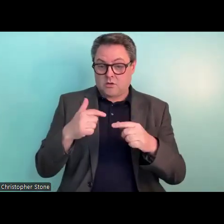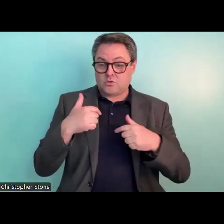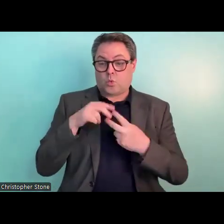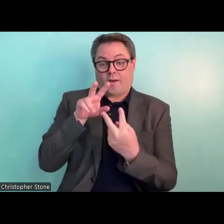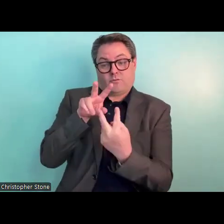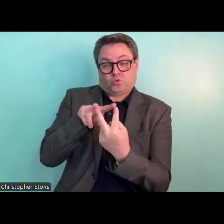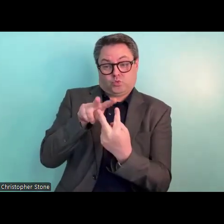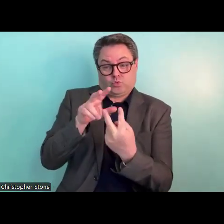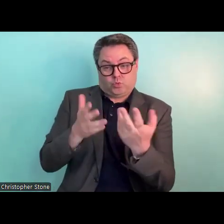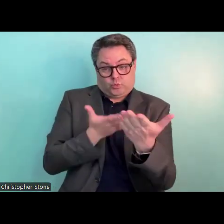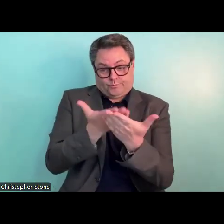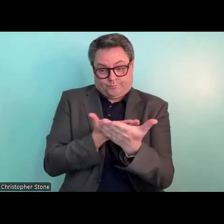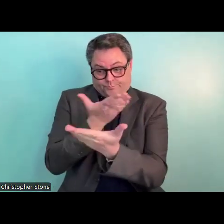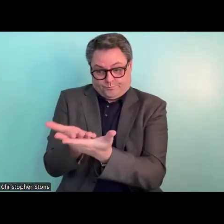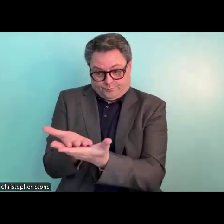Okay.